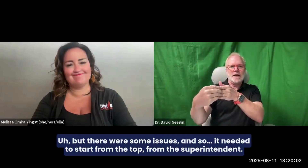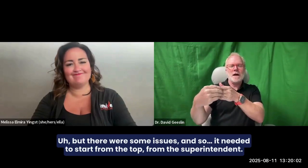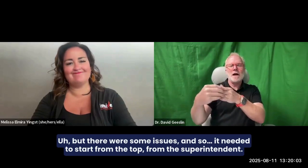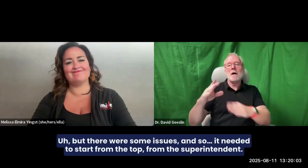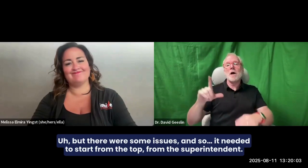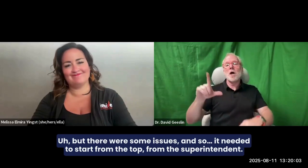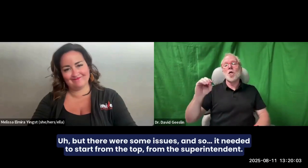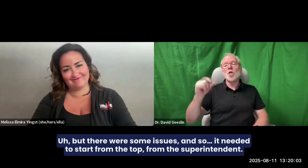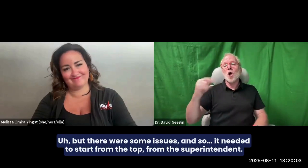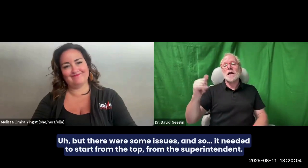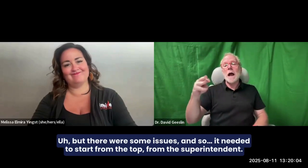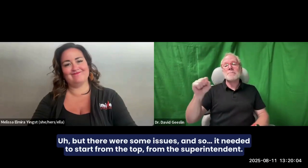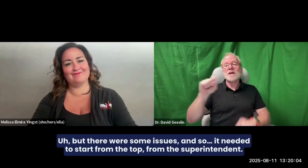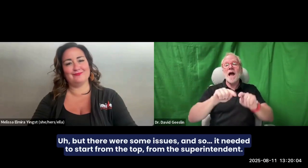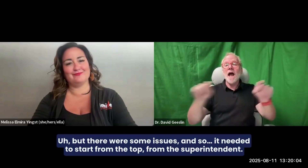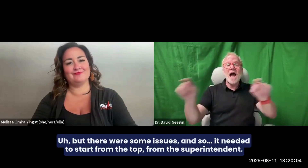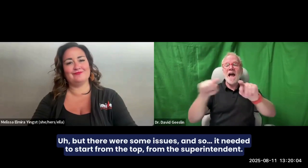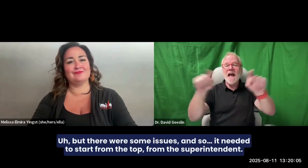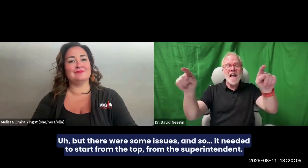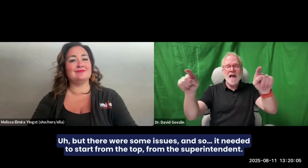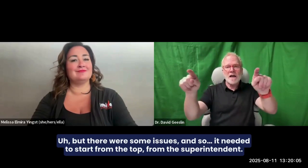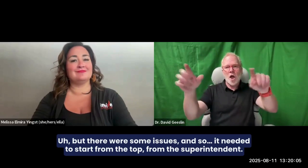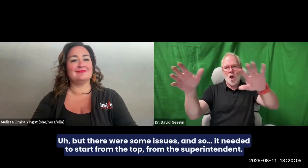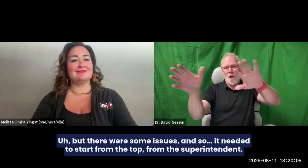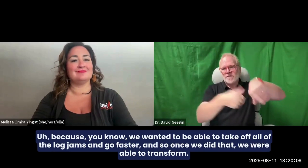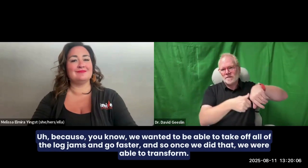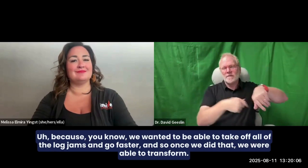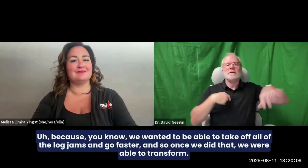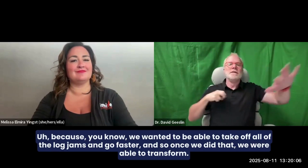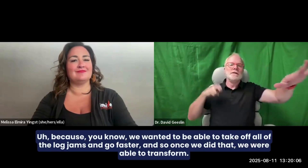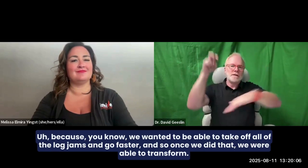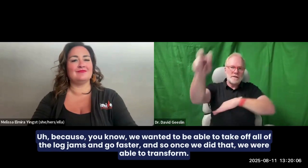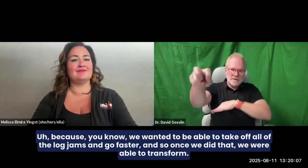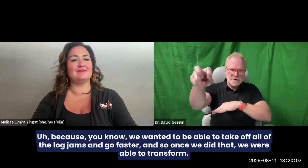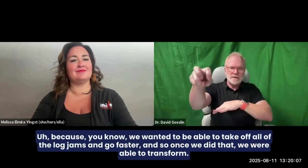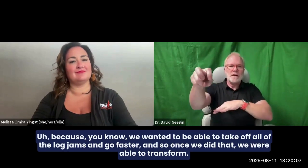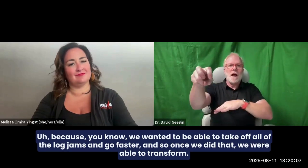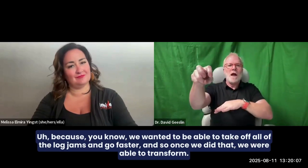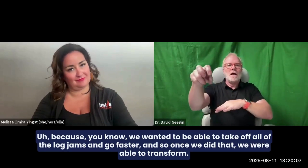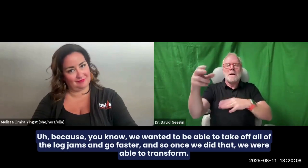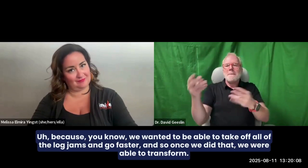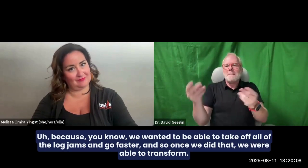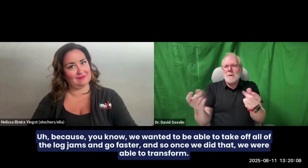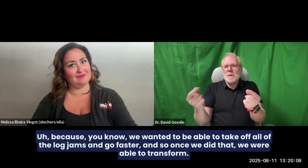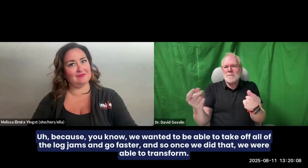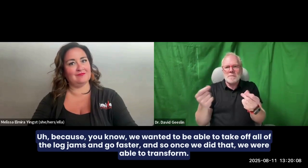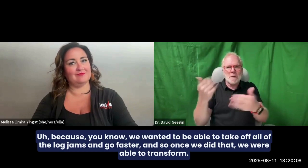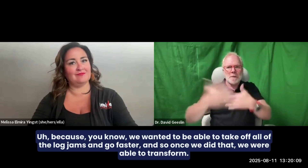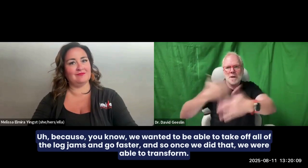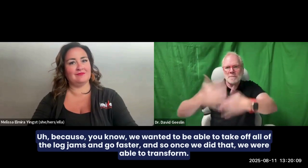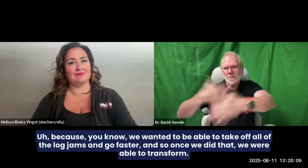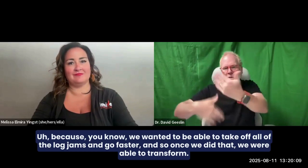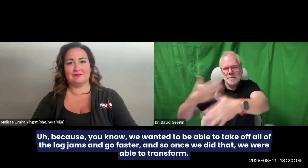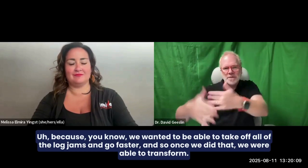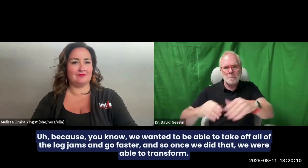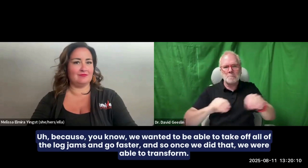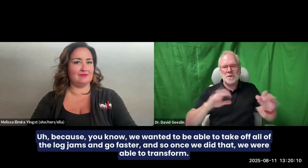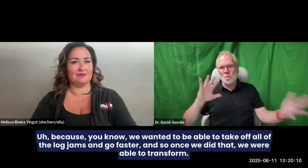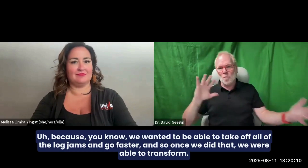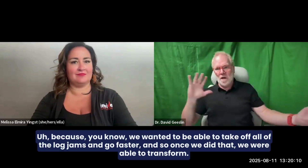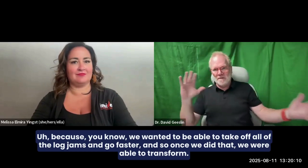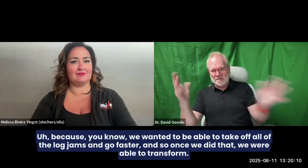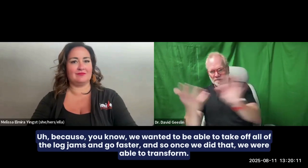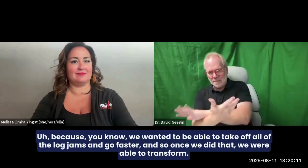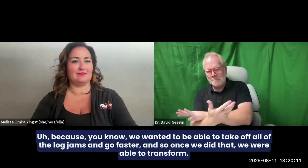it needed to start from the top, from the superintendent, because we wanted to be able to take off all of the log jams and